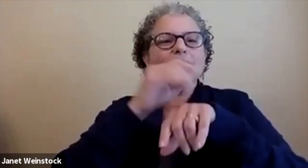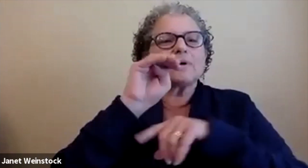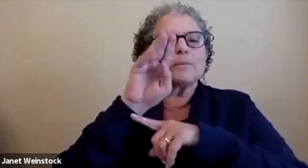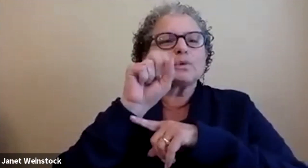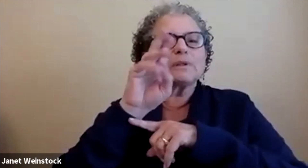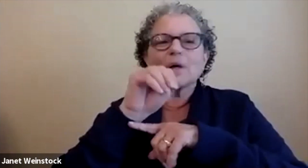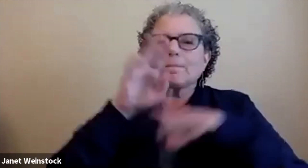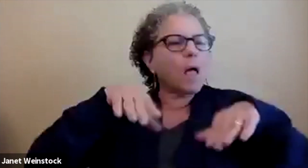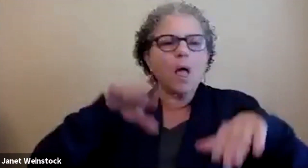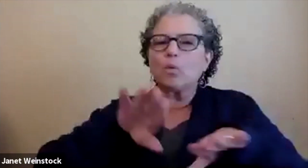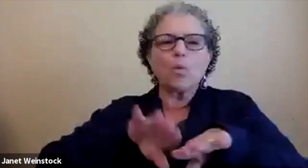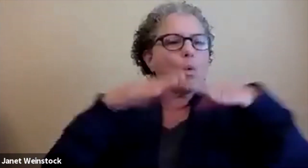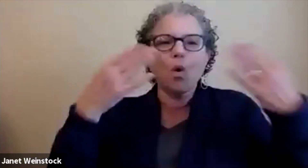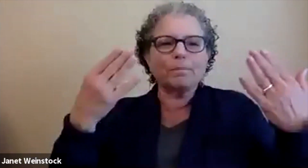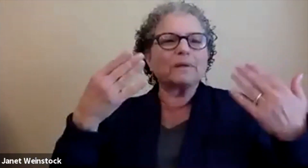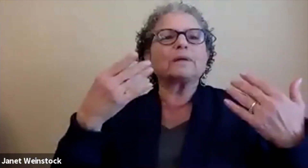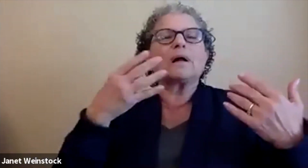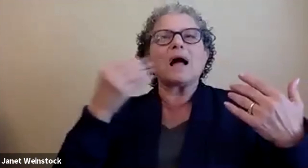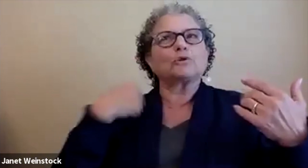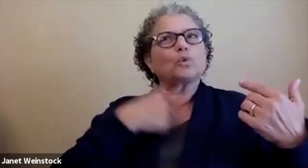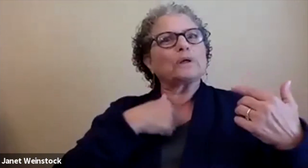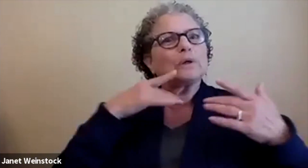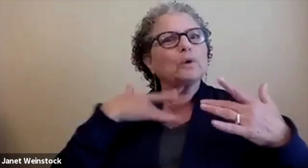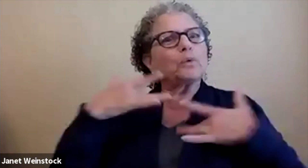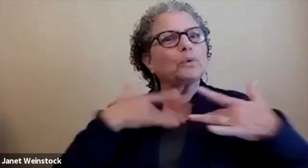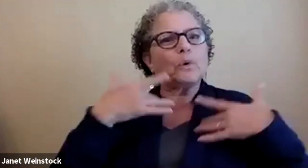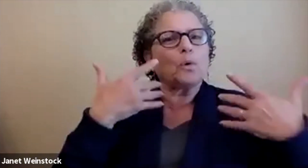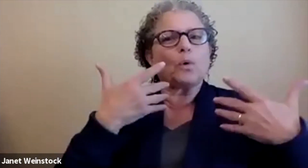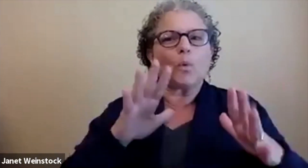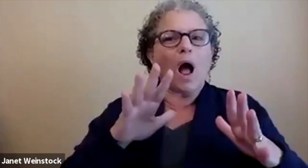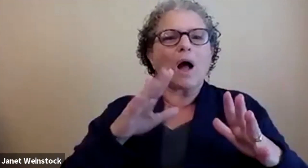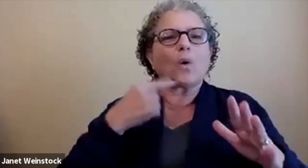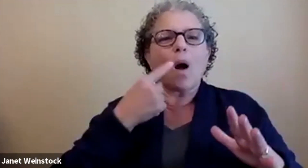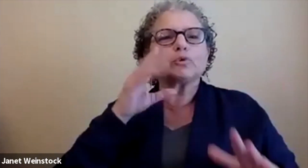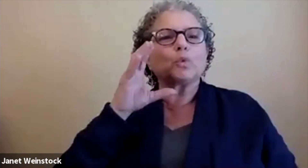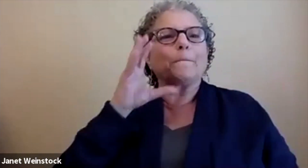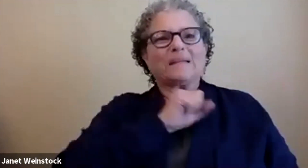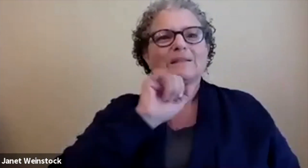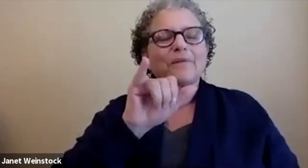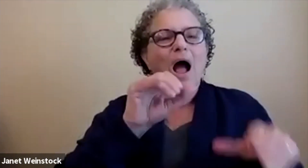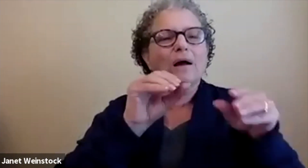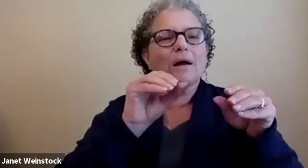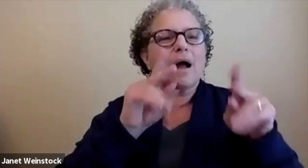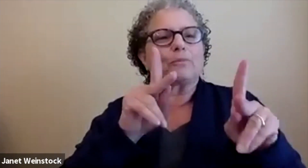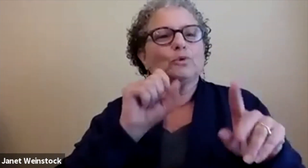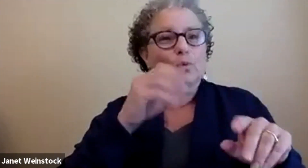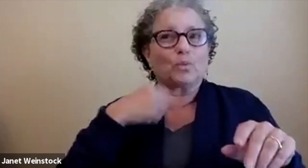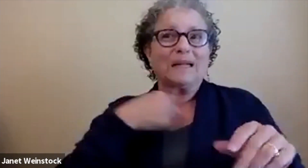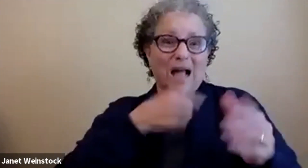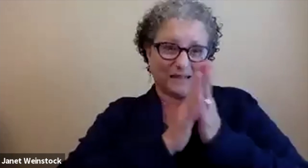The Ellis Island Museum hadn't been opened yet, and we were very excited. We didn't want Oma to miss